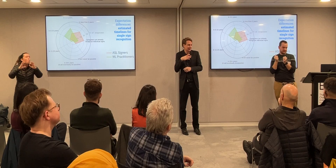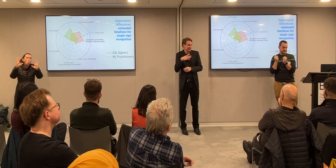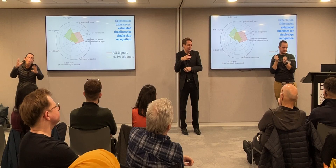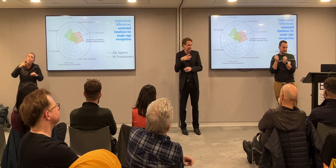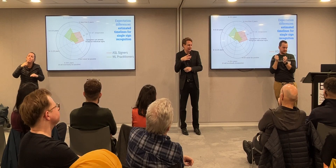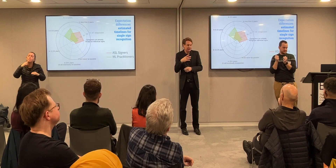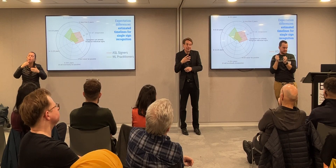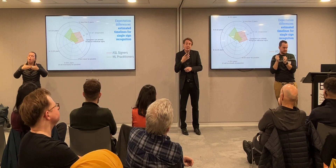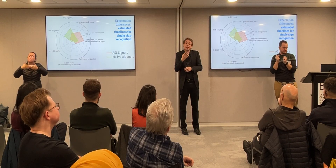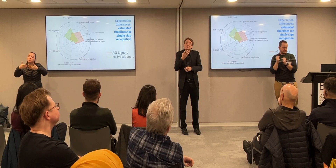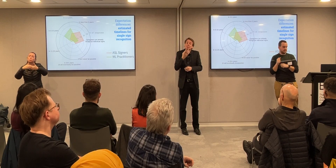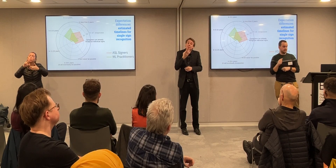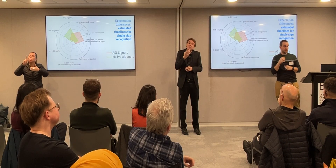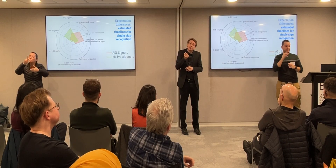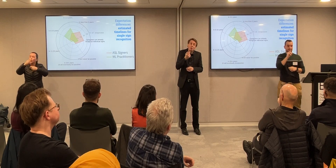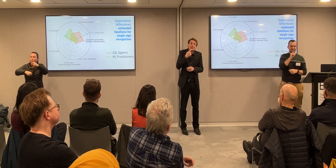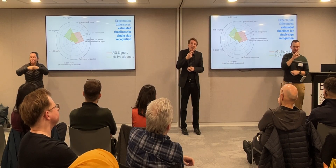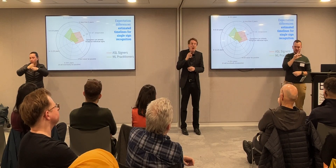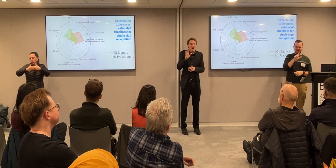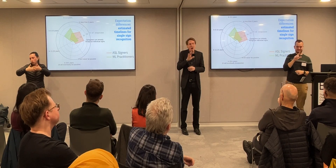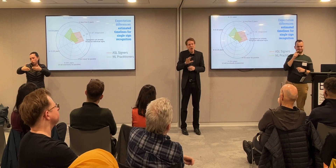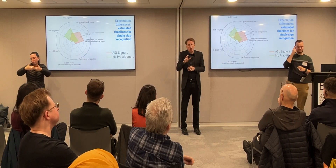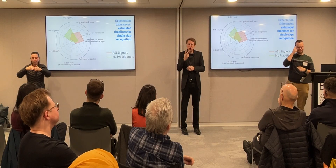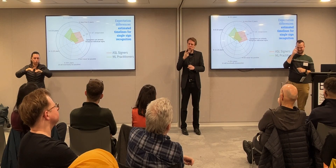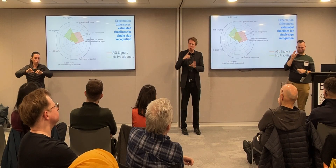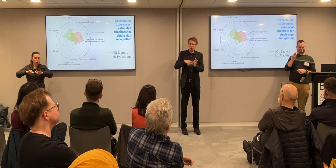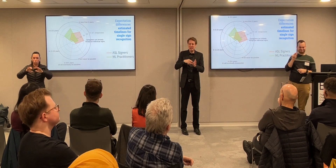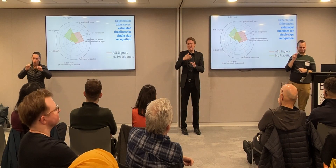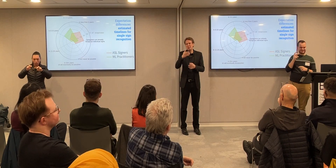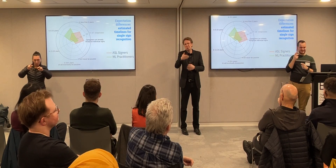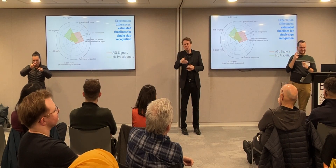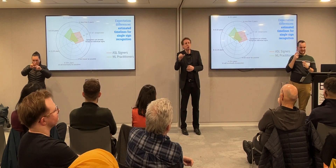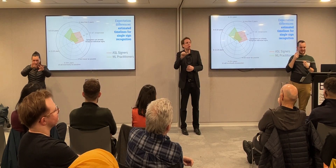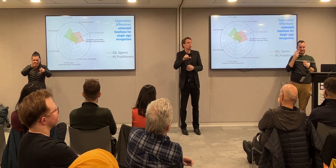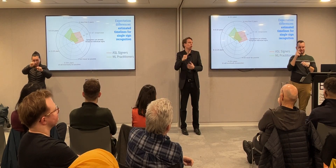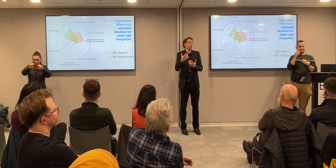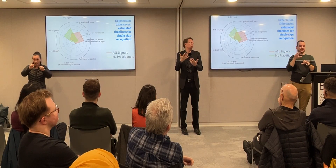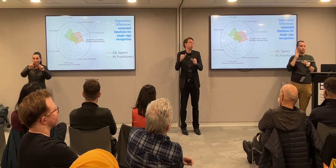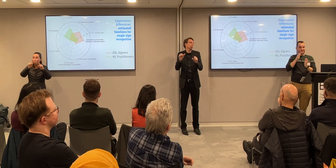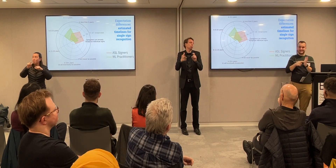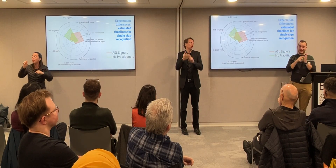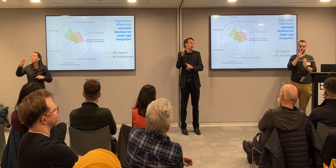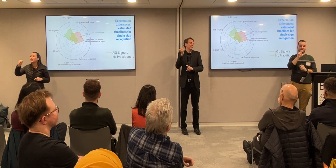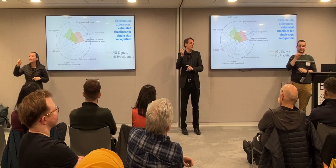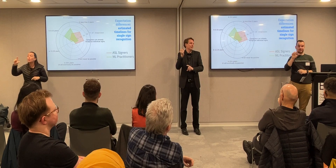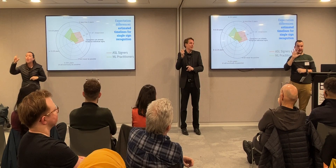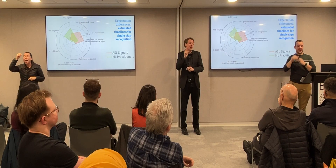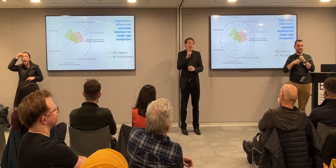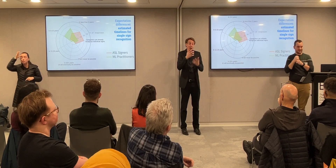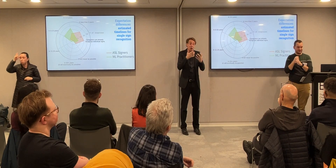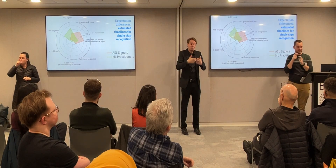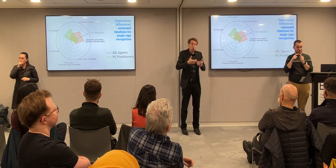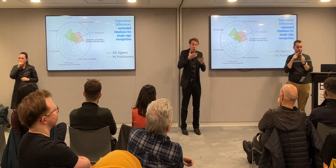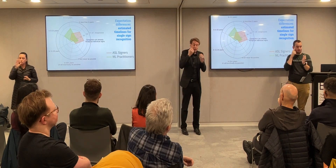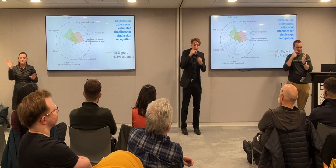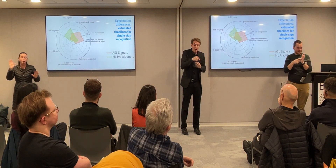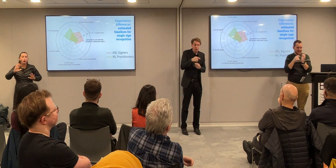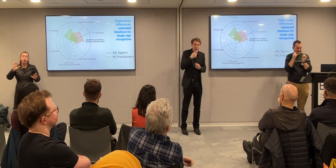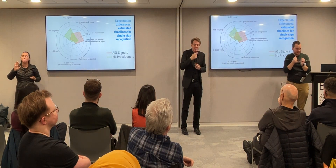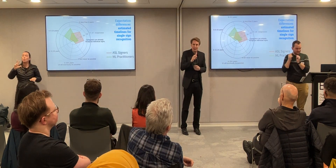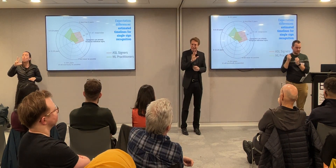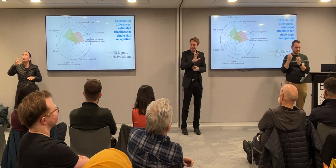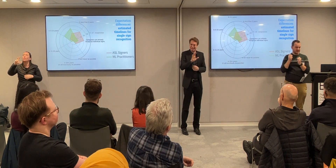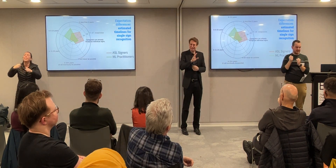years, computers will be able to recognize individual signs. But the machine learning practitioners did not say that. They said it's going to be 3 to